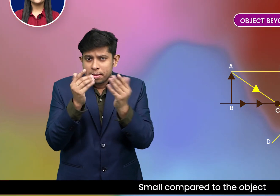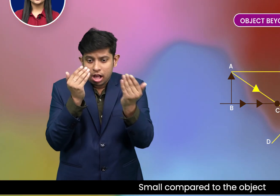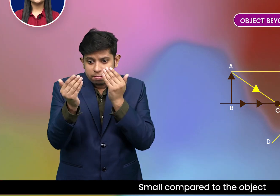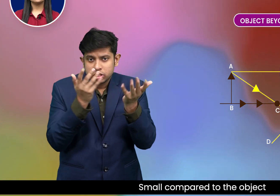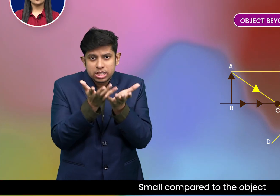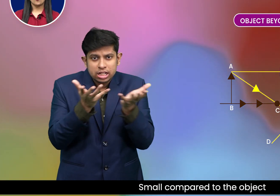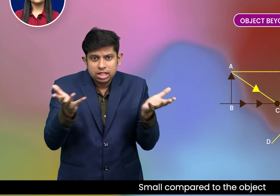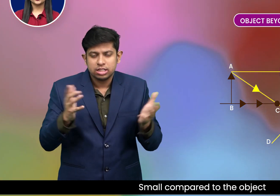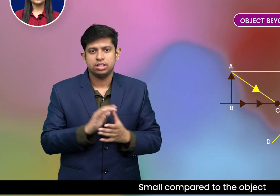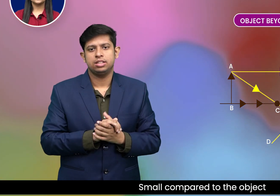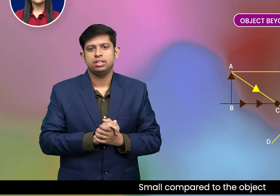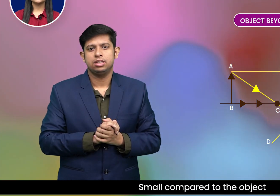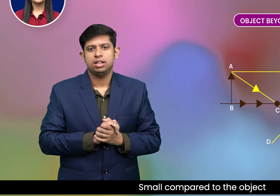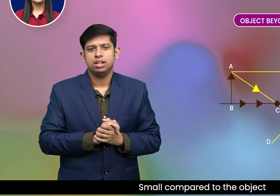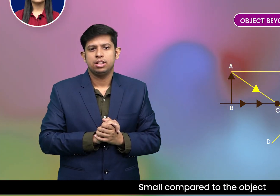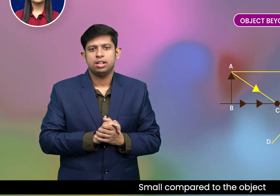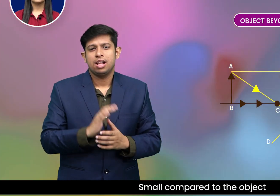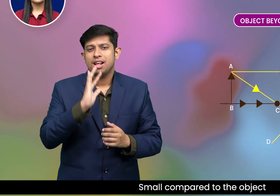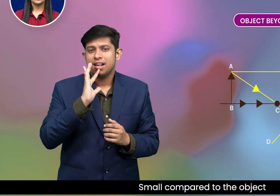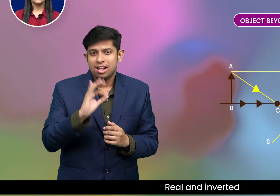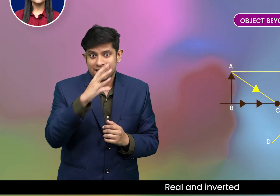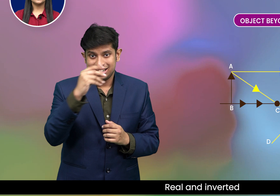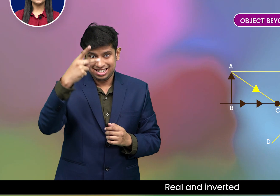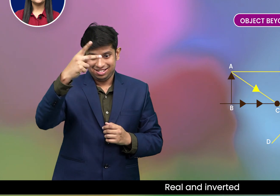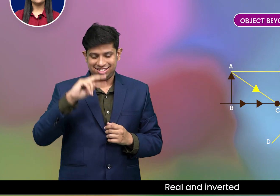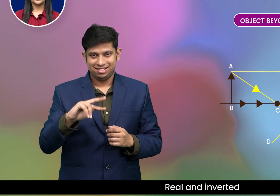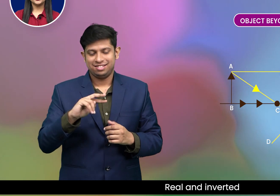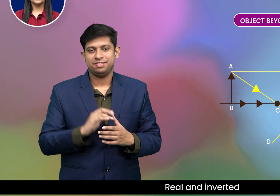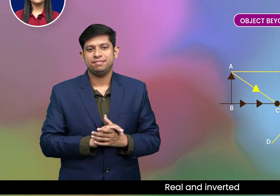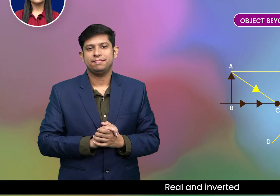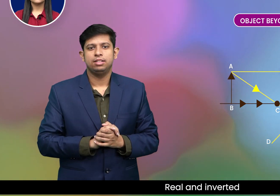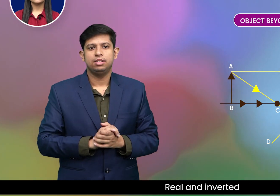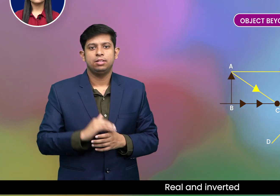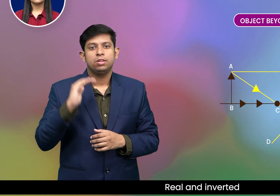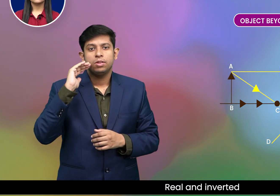small compared to the object, real and inverted.